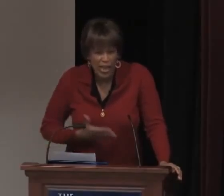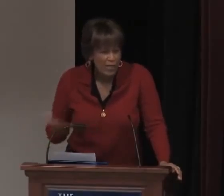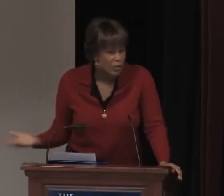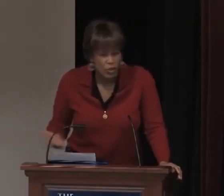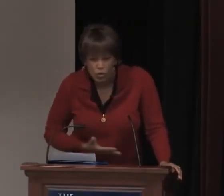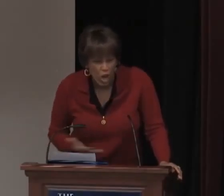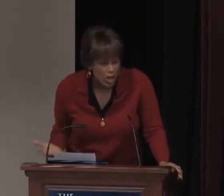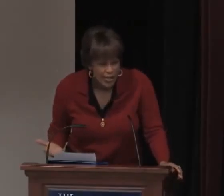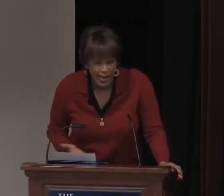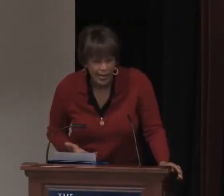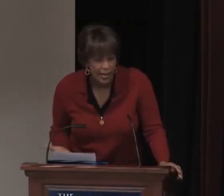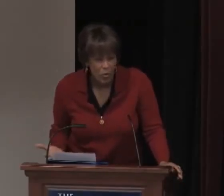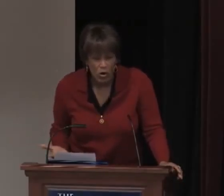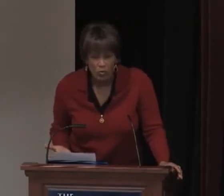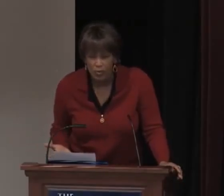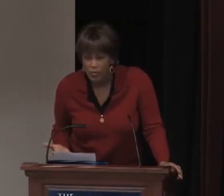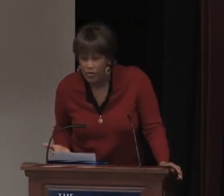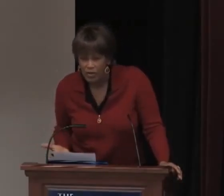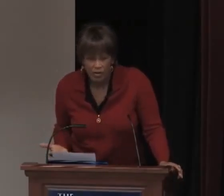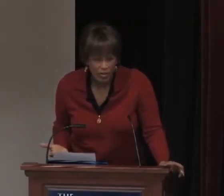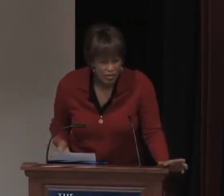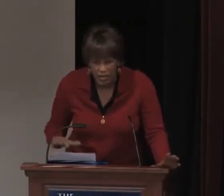Do they even do Tarzan anymore?